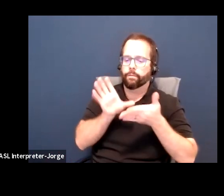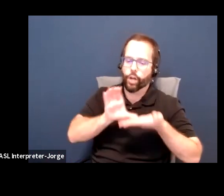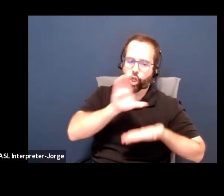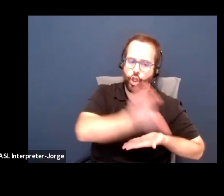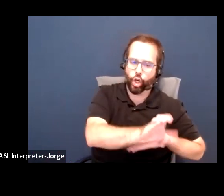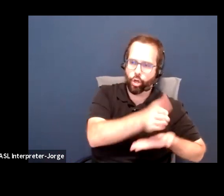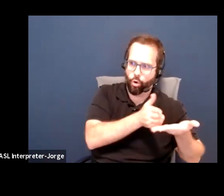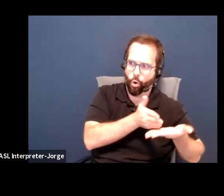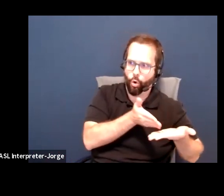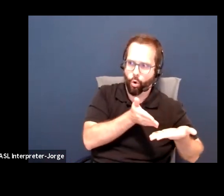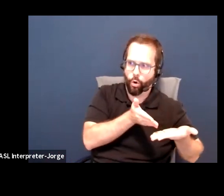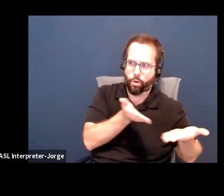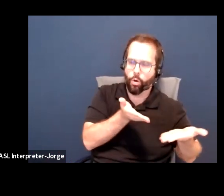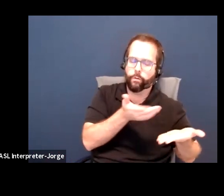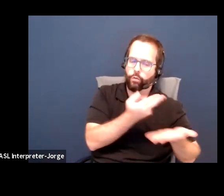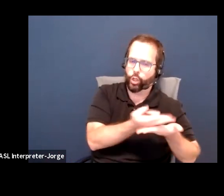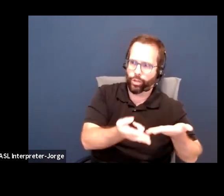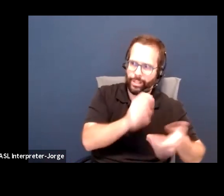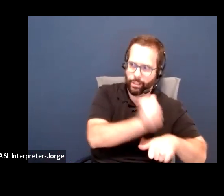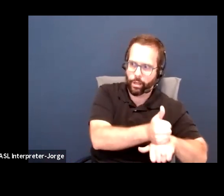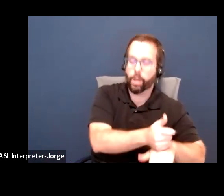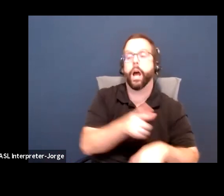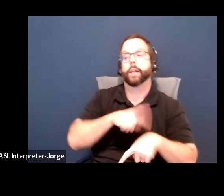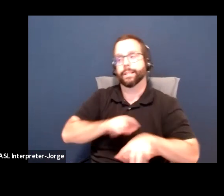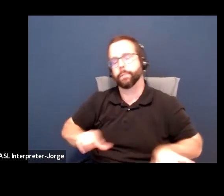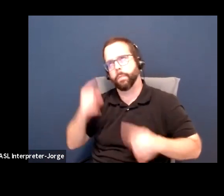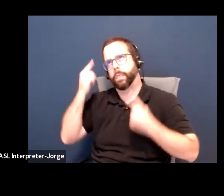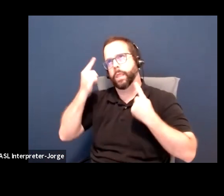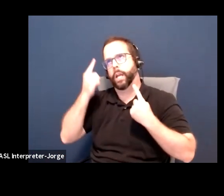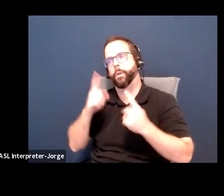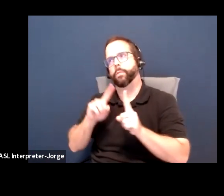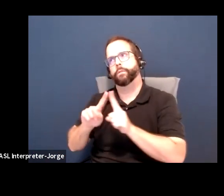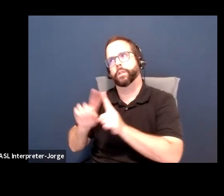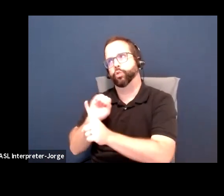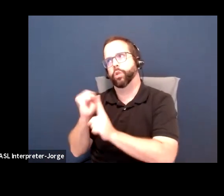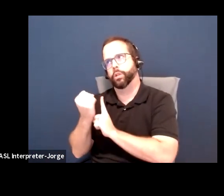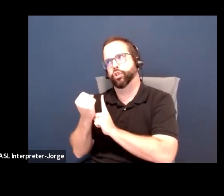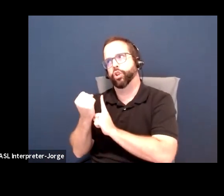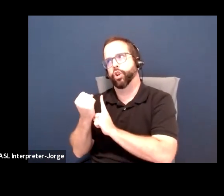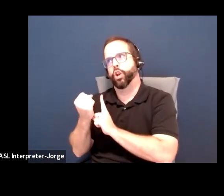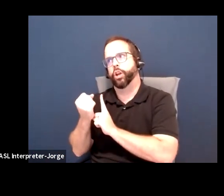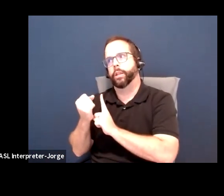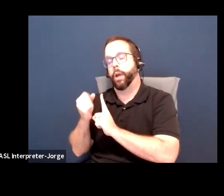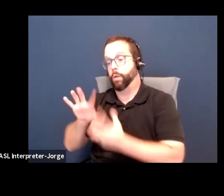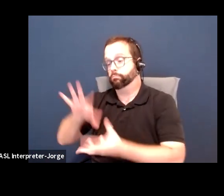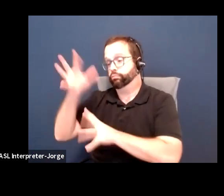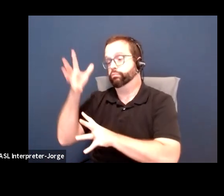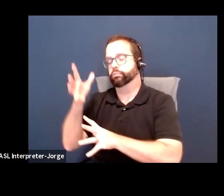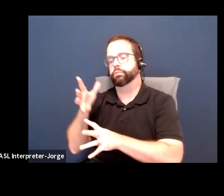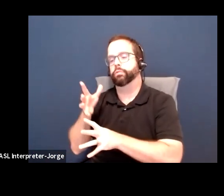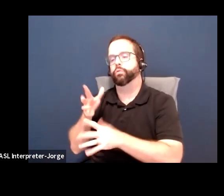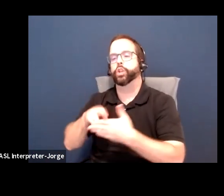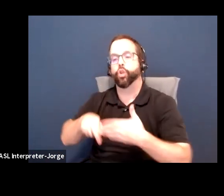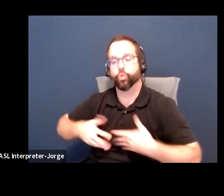well as really thinking about some of the situations that end up forcing people into institutions and